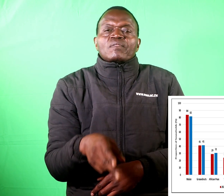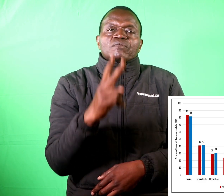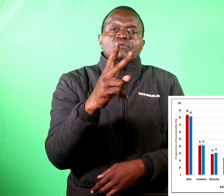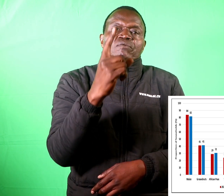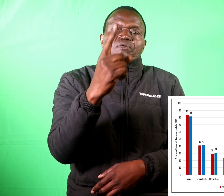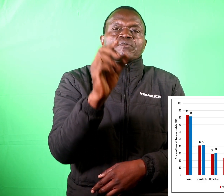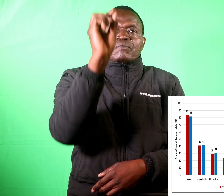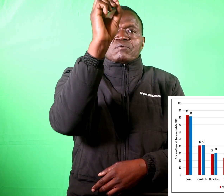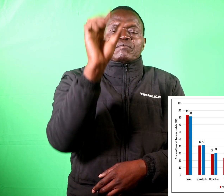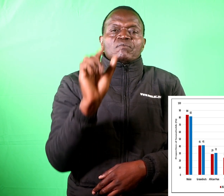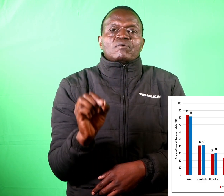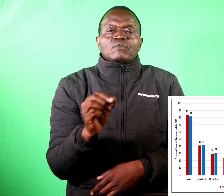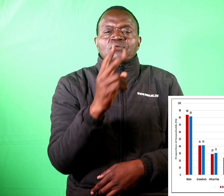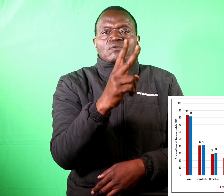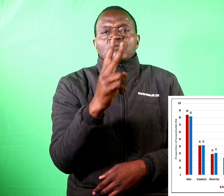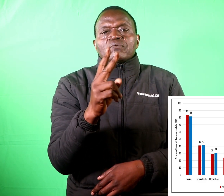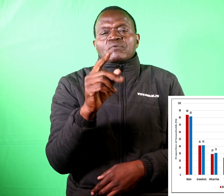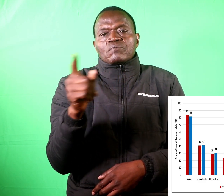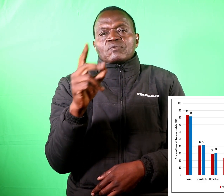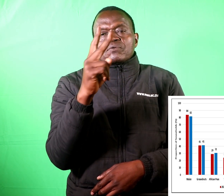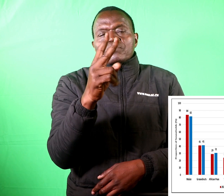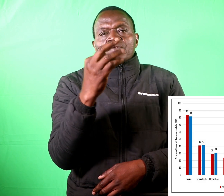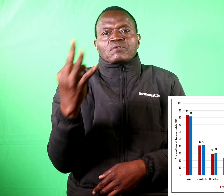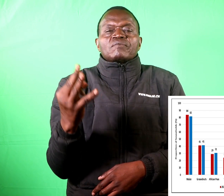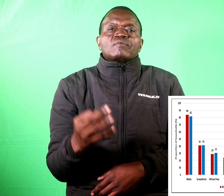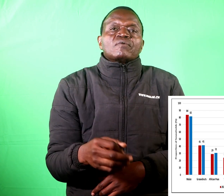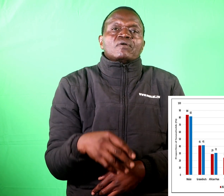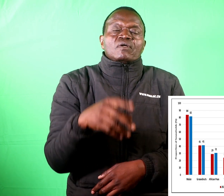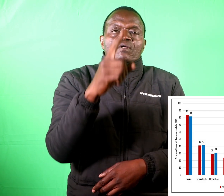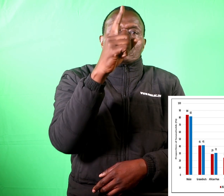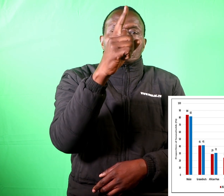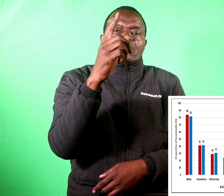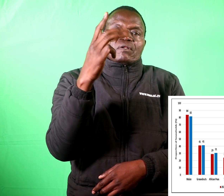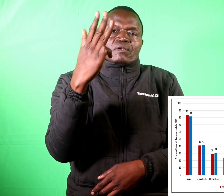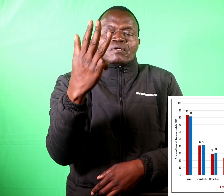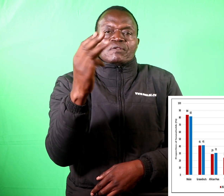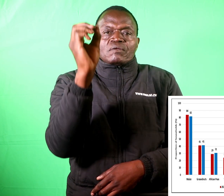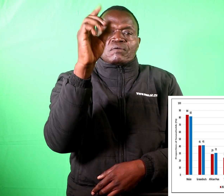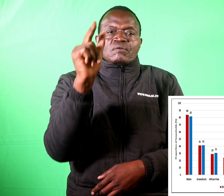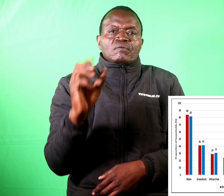21%, 2022 to 2023, 19%. Pearl millet